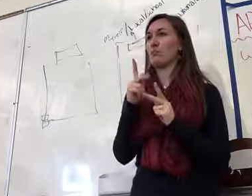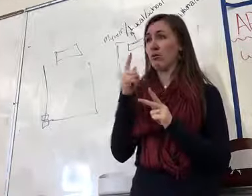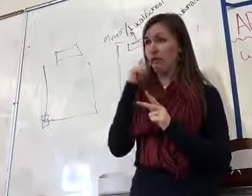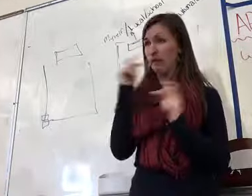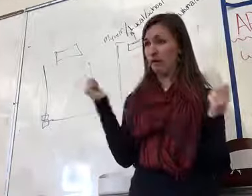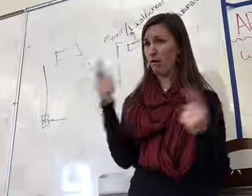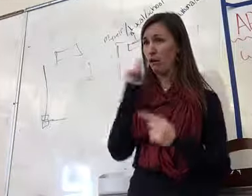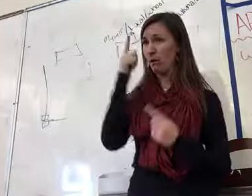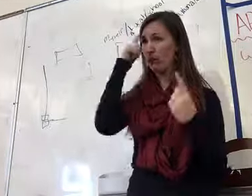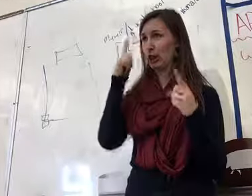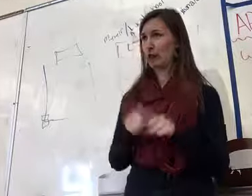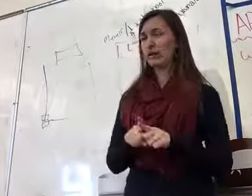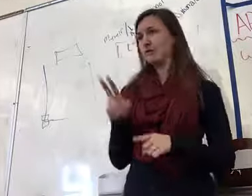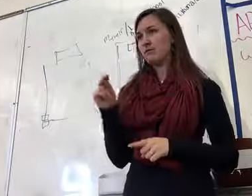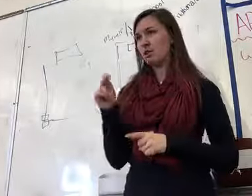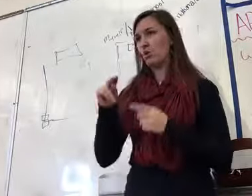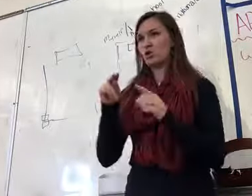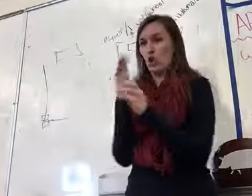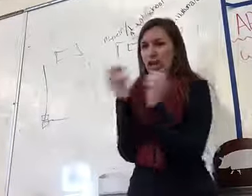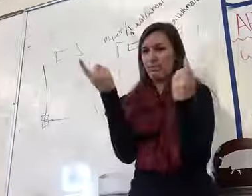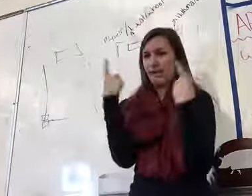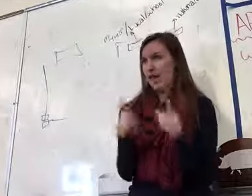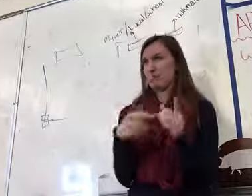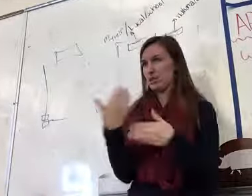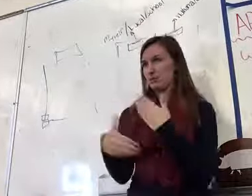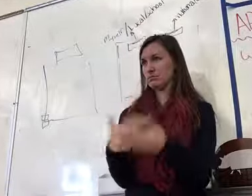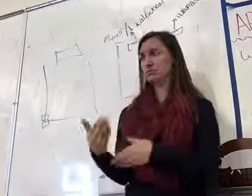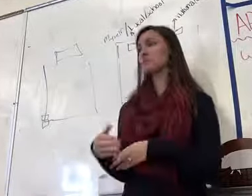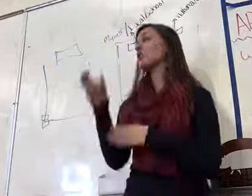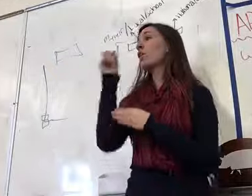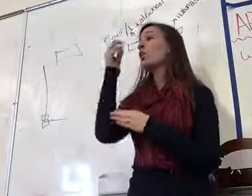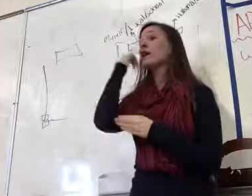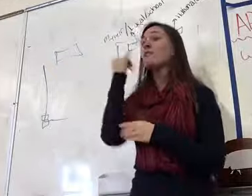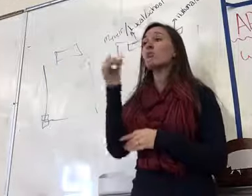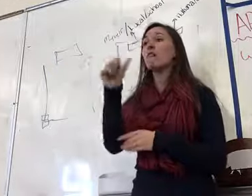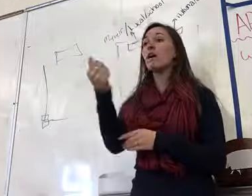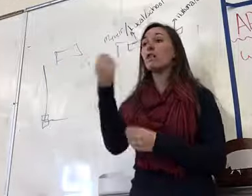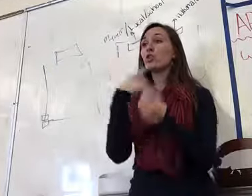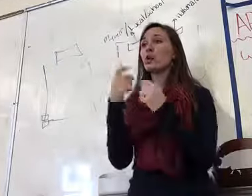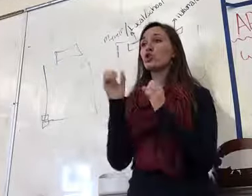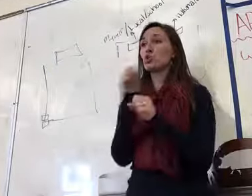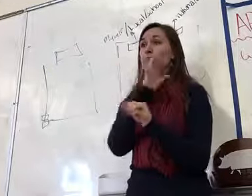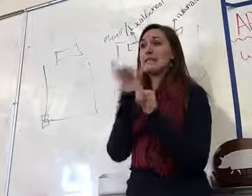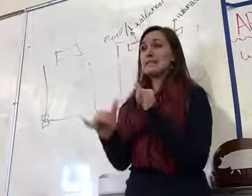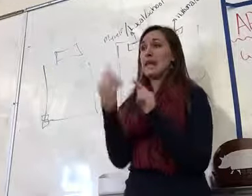mentioned. Yeah. Okay, well, if you have any additional questions, you can chat with me. Lunch is almost over.